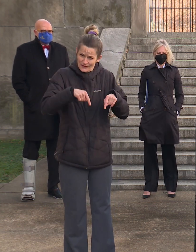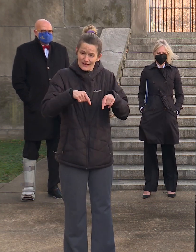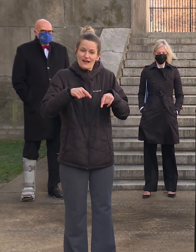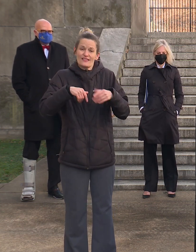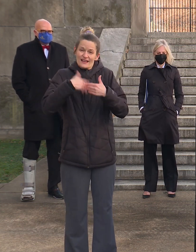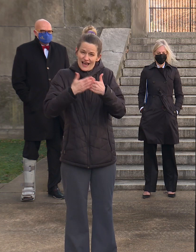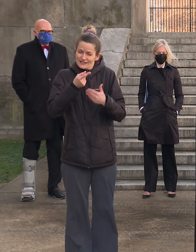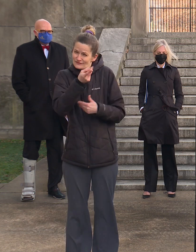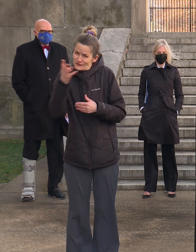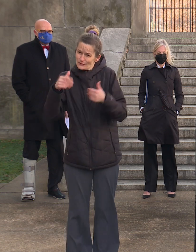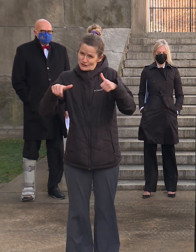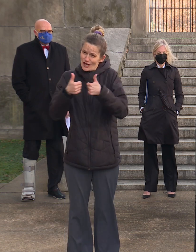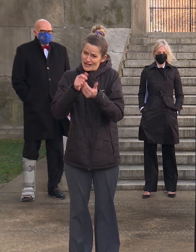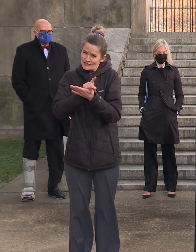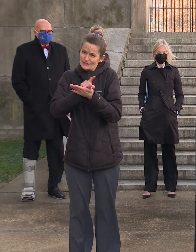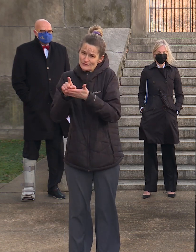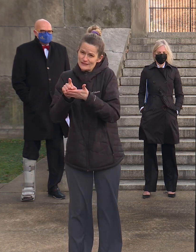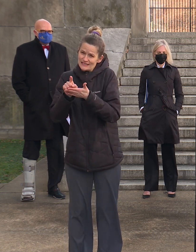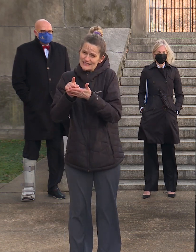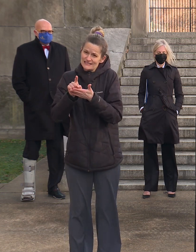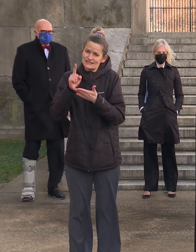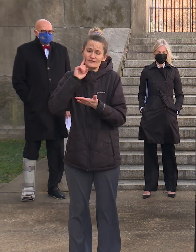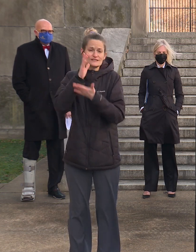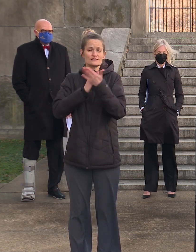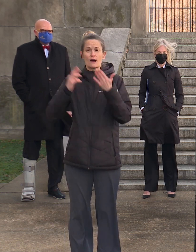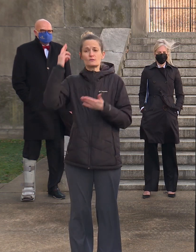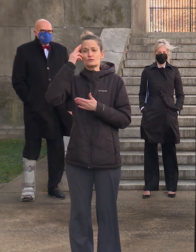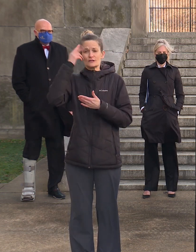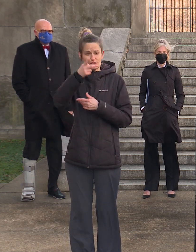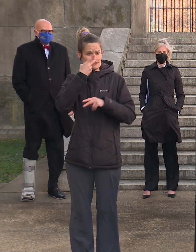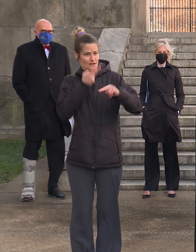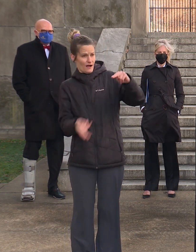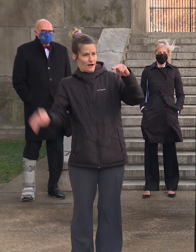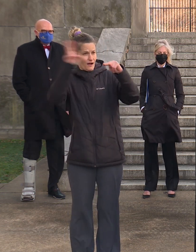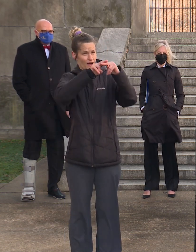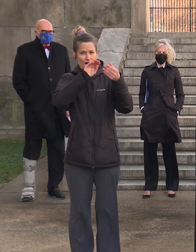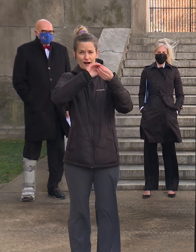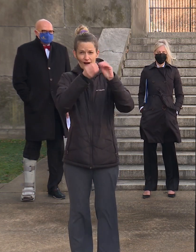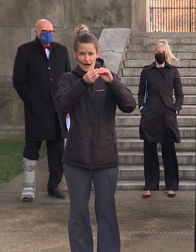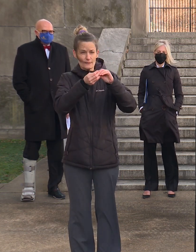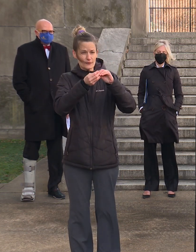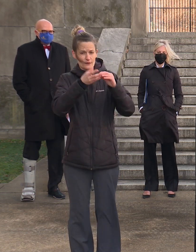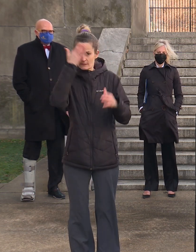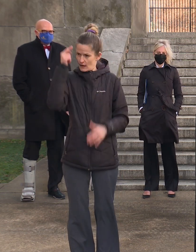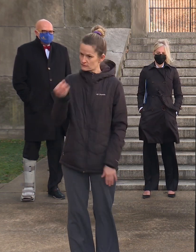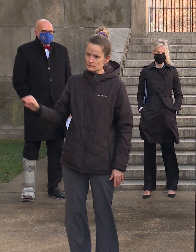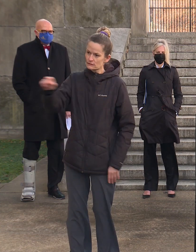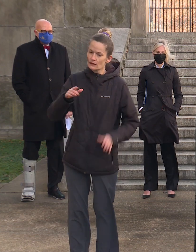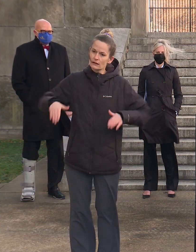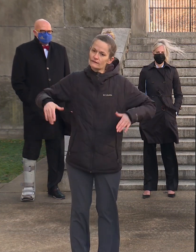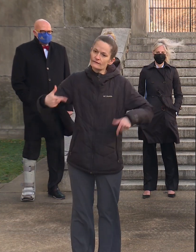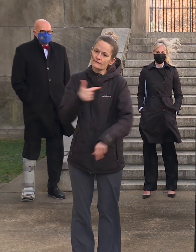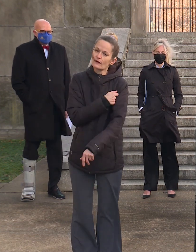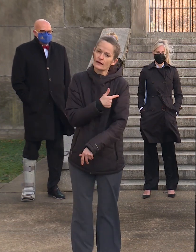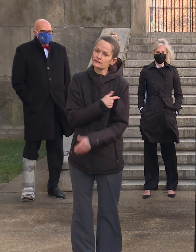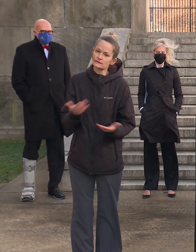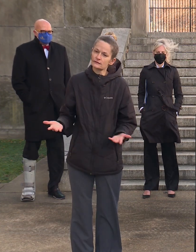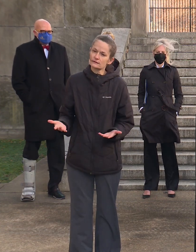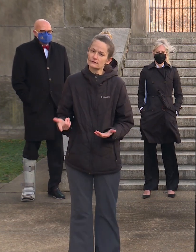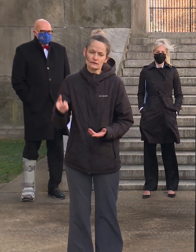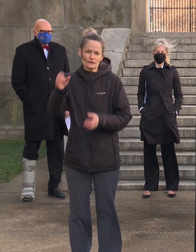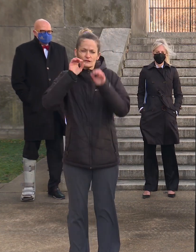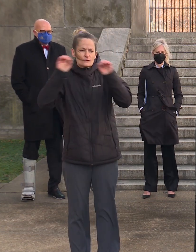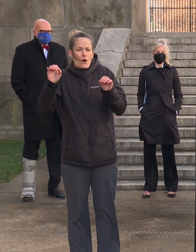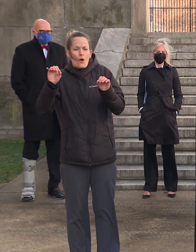reason we are seeing this surge is that some of us are still not vaccinated. Without question, this is the main reason for the continued